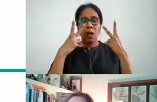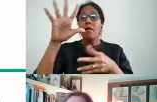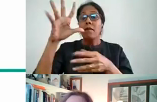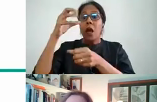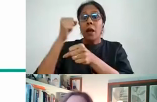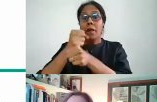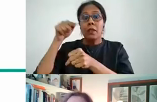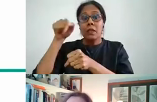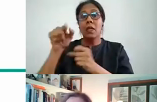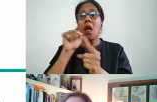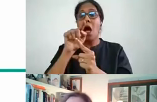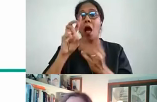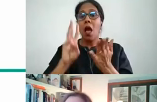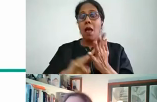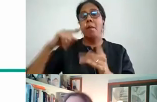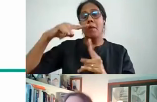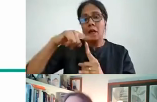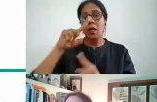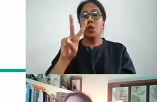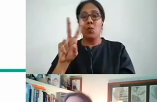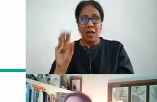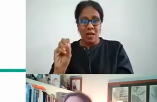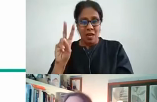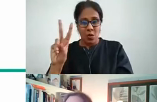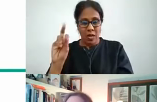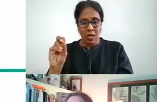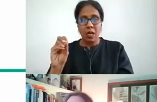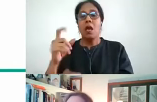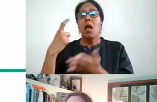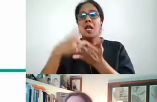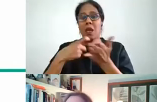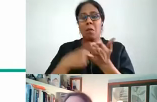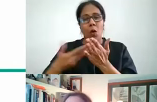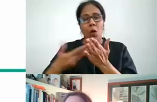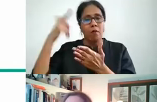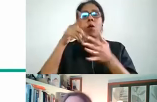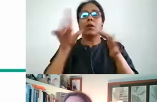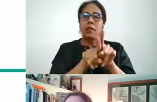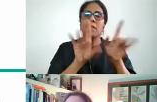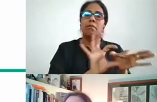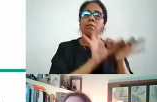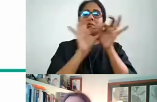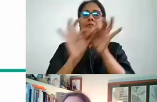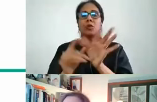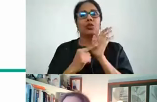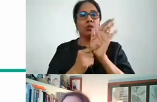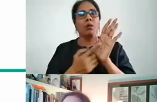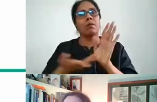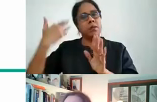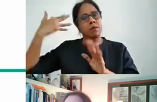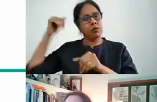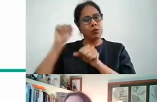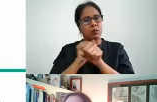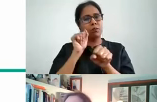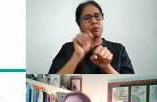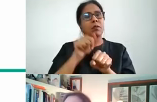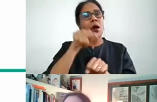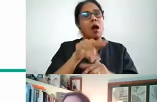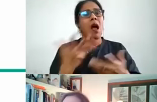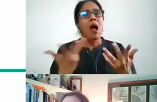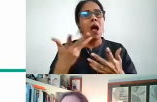2020 analysis. And I want to highlight that work was done, simulation and analysis work,